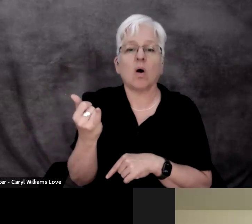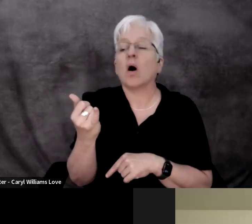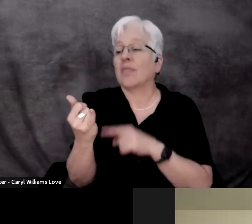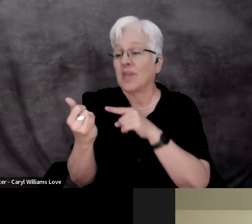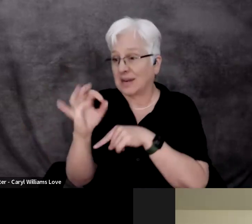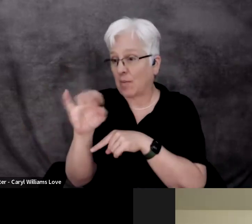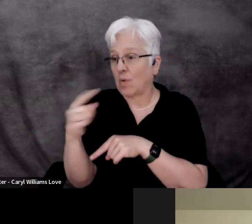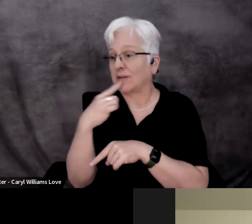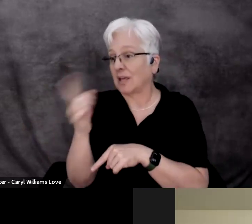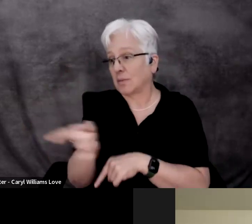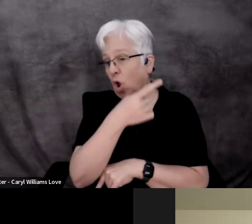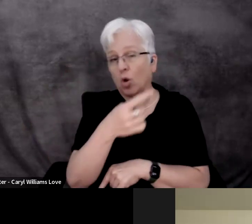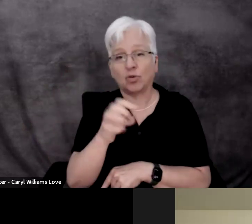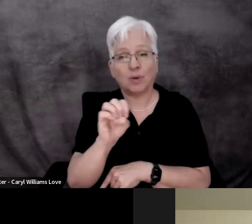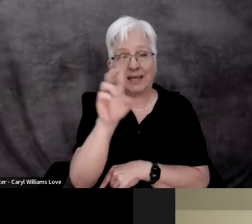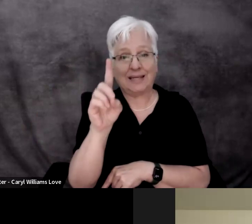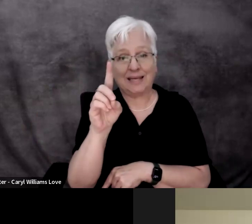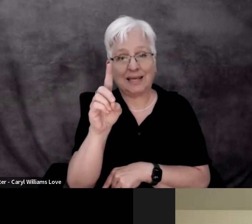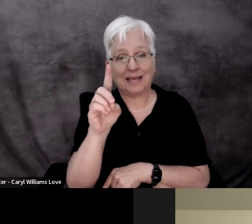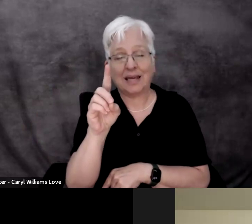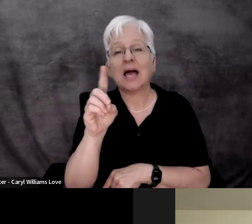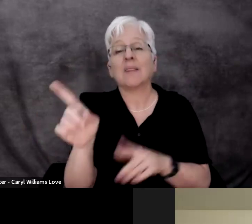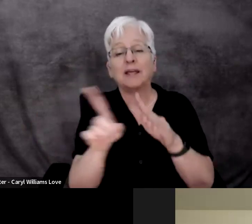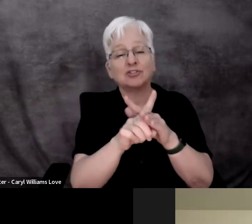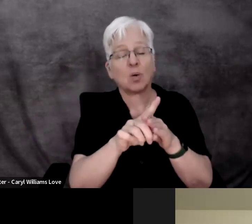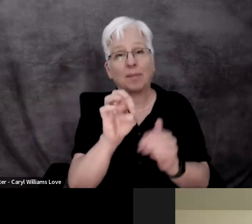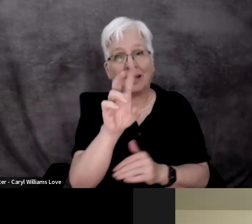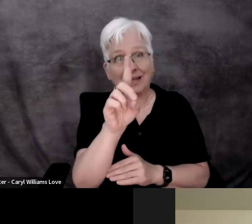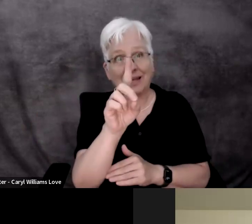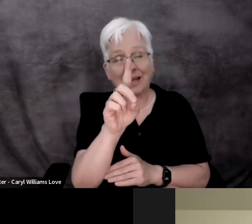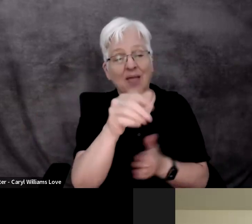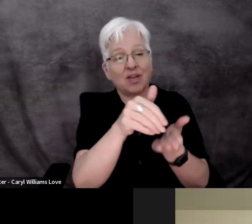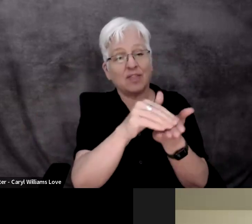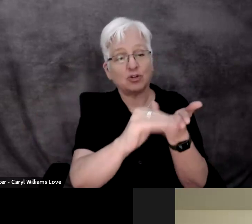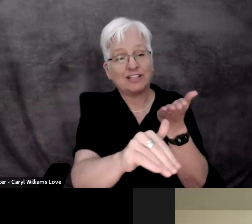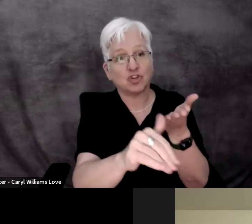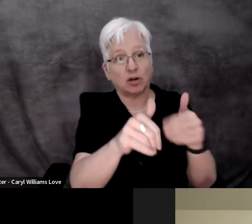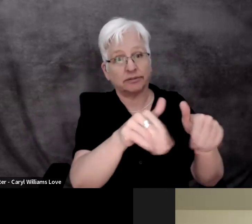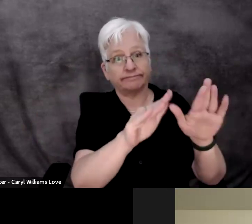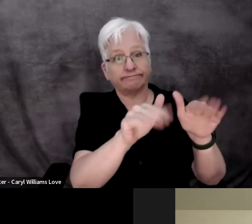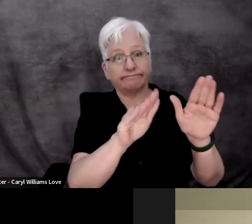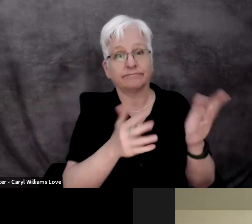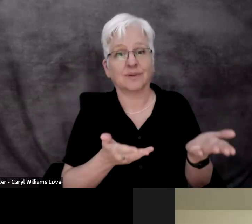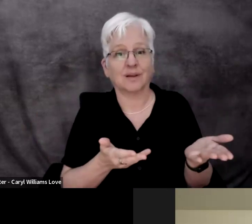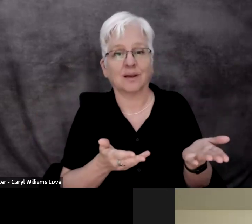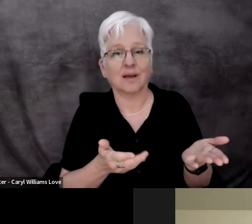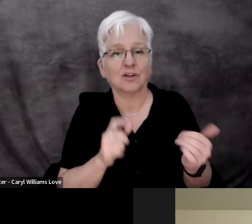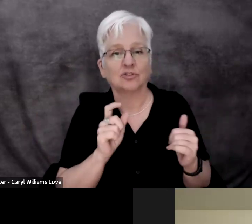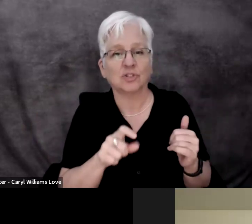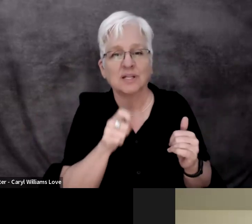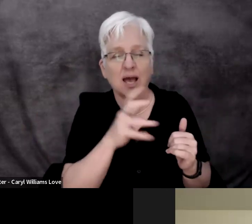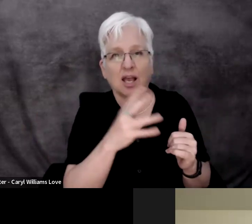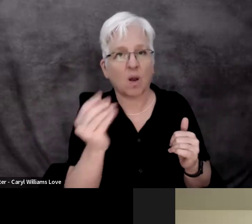ED is not a treatment center, so they're discharged. And discharge means you go home either over medicated because you choose that. I chose that for my son to keep him